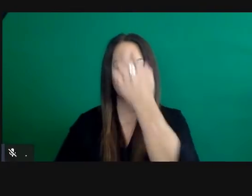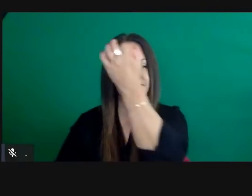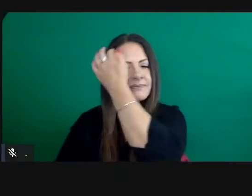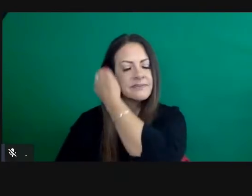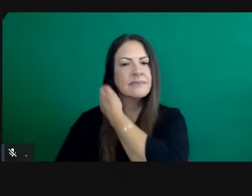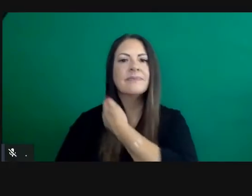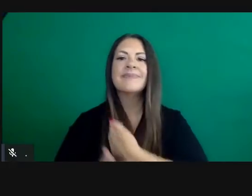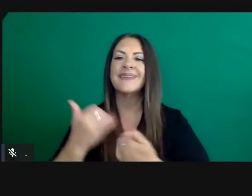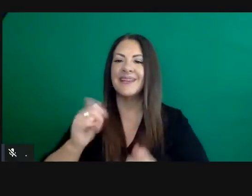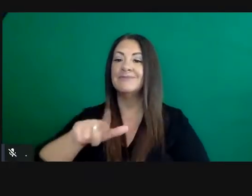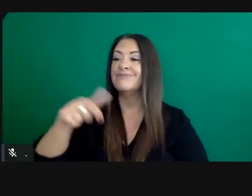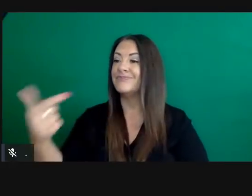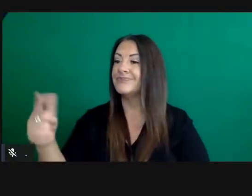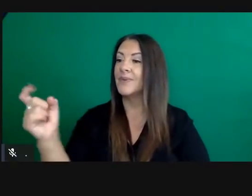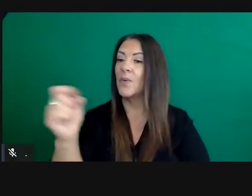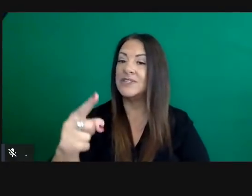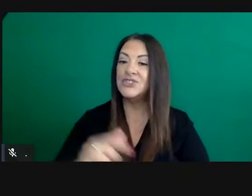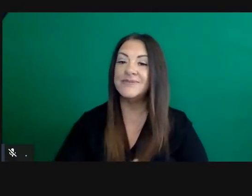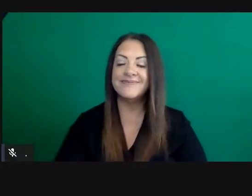Don Thompson, AP.